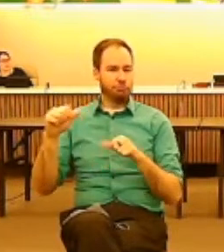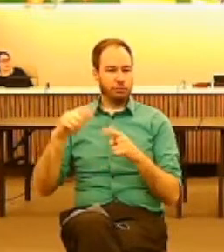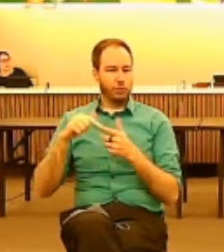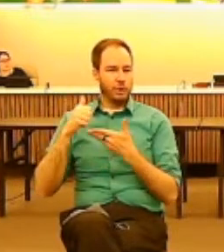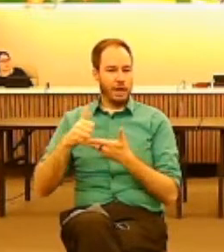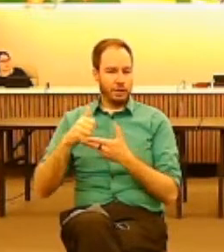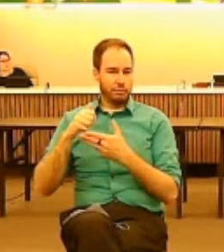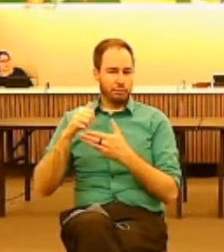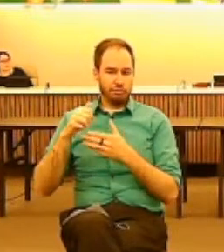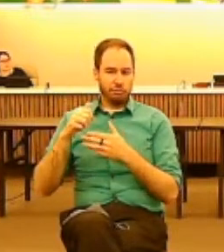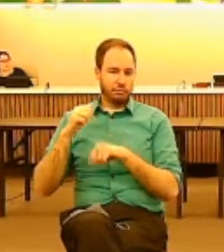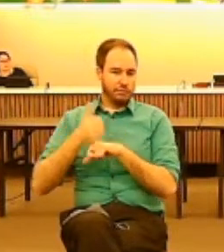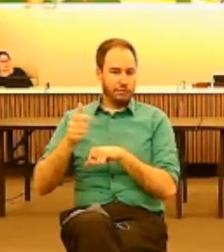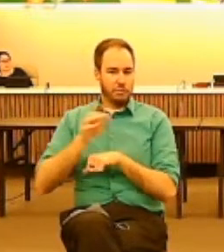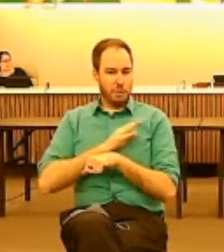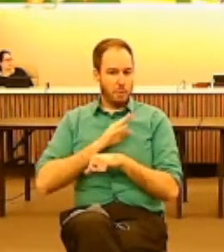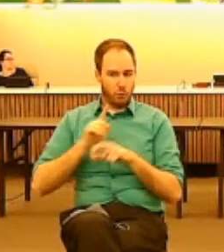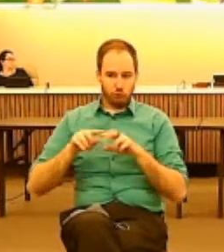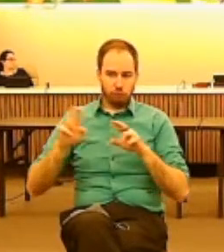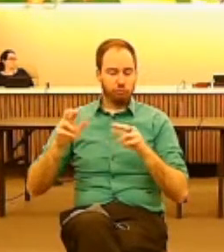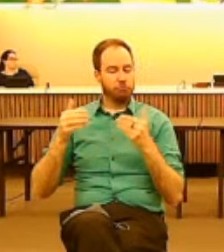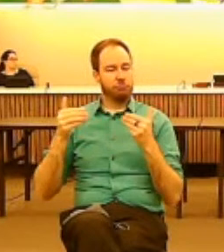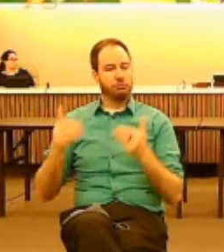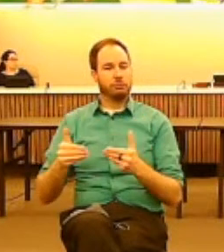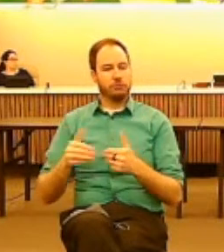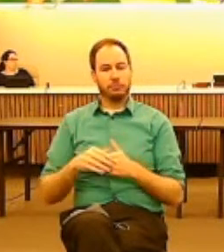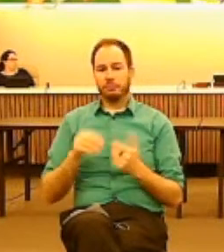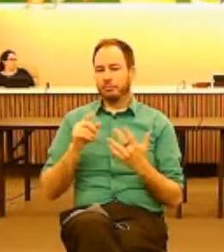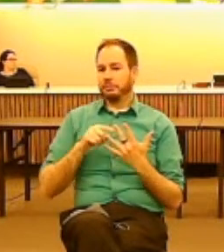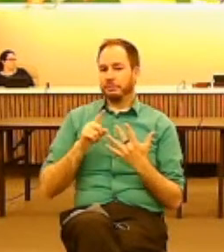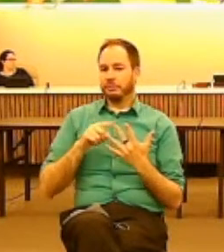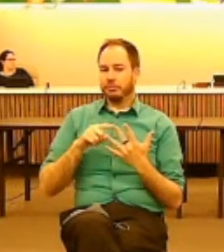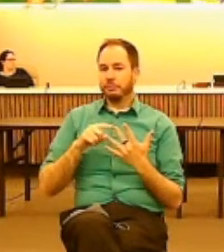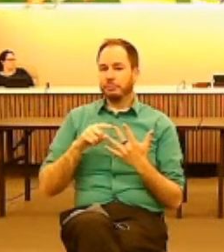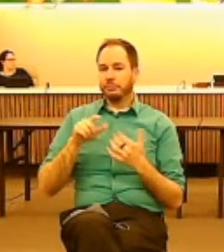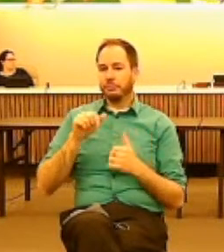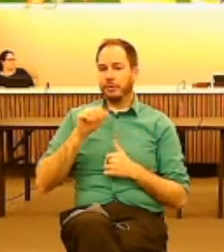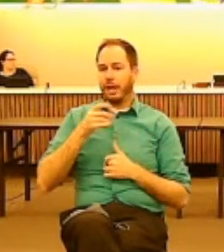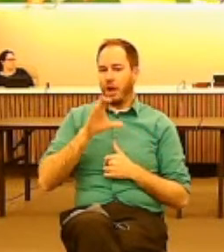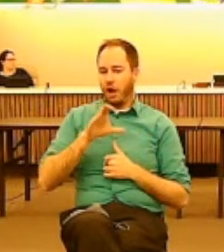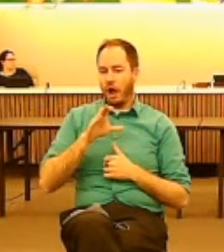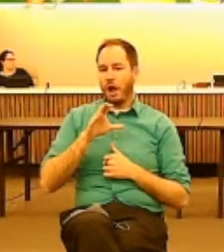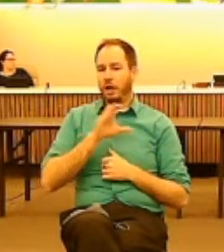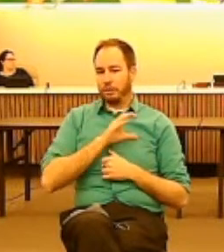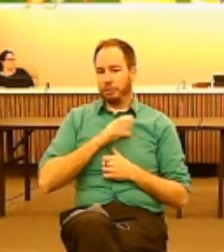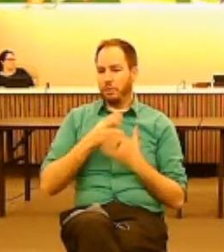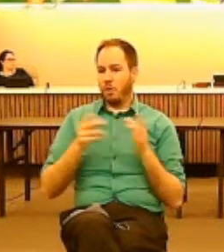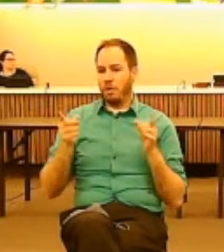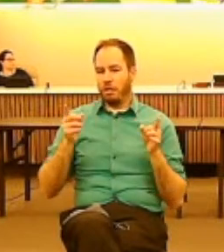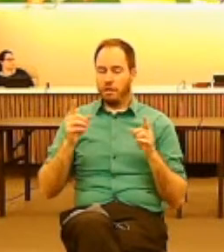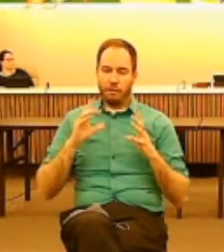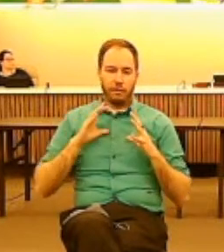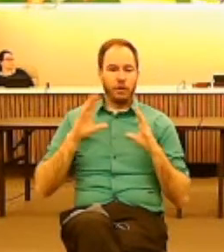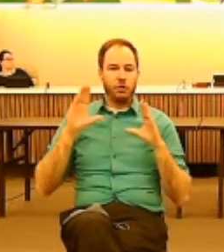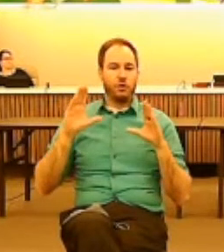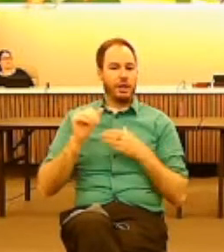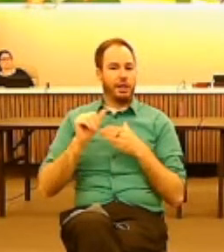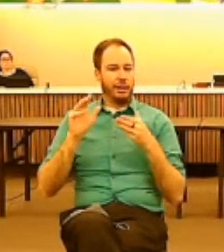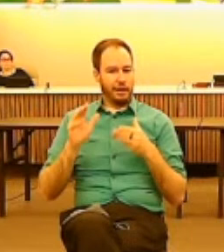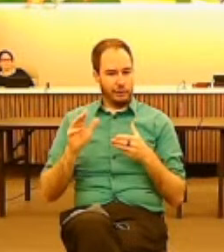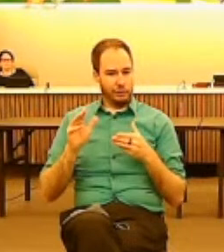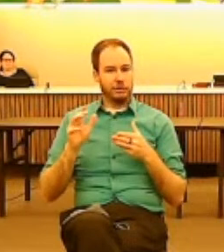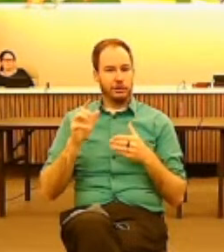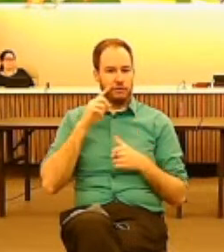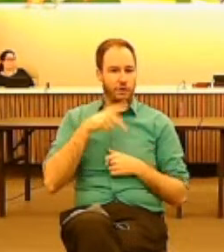helping that board to start to get off the ground here. I will say that both ad hoc committees have fabulous leadership between